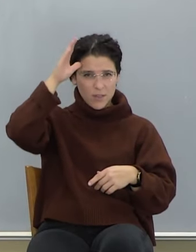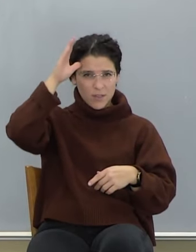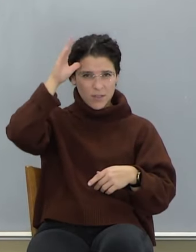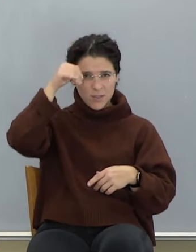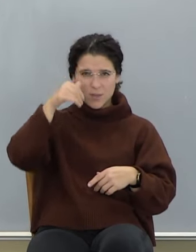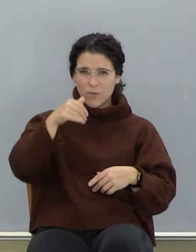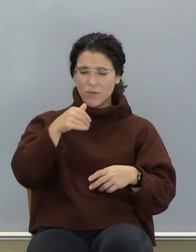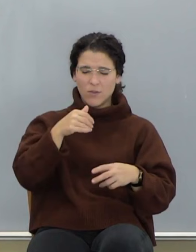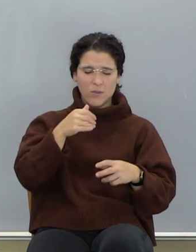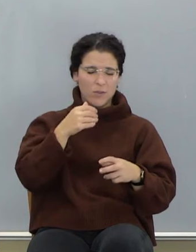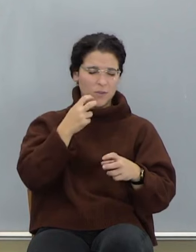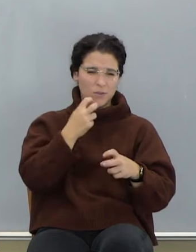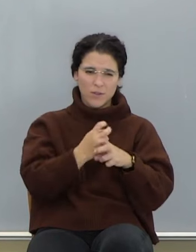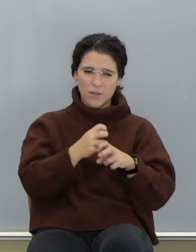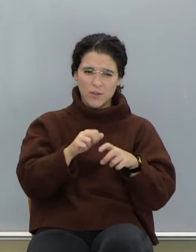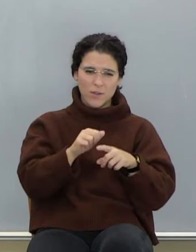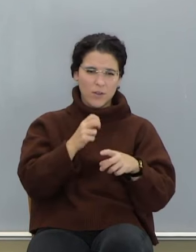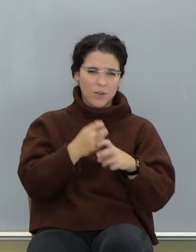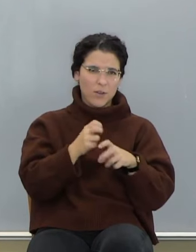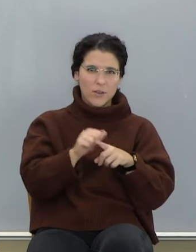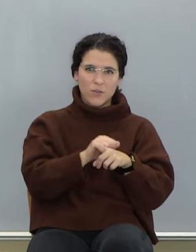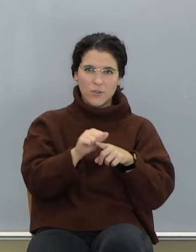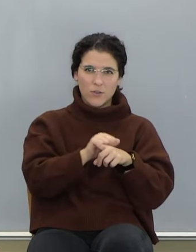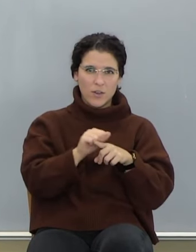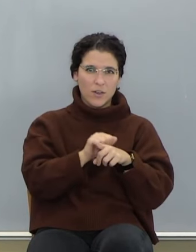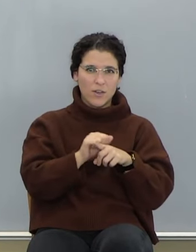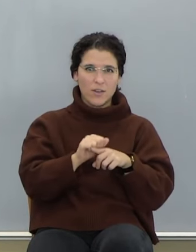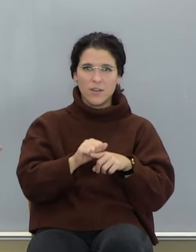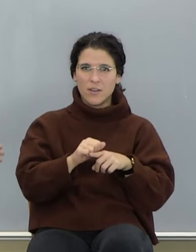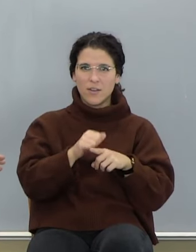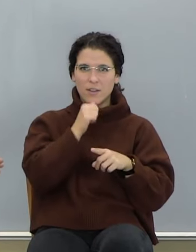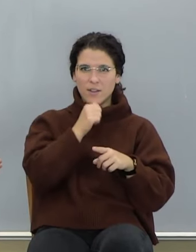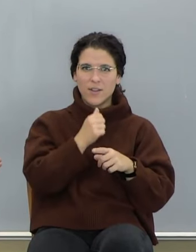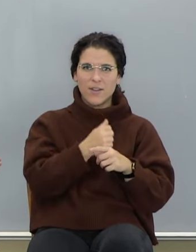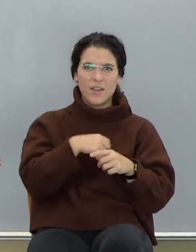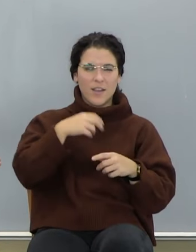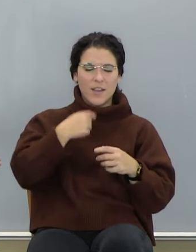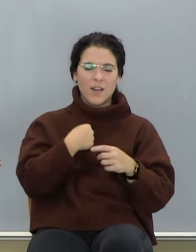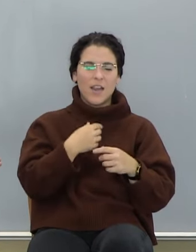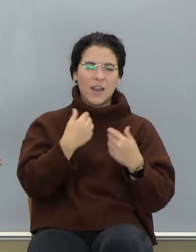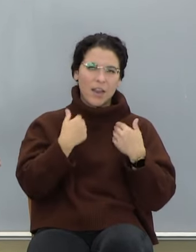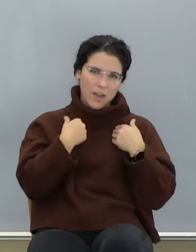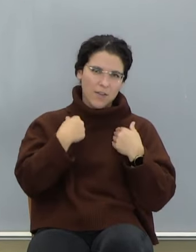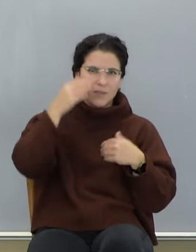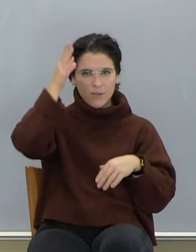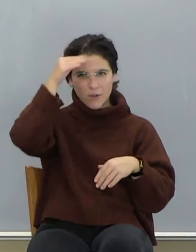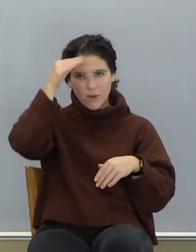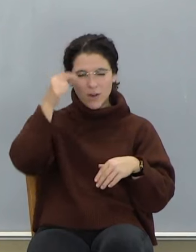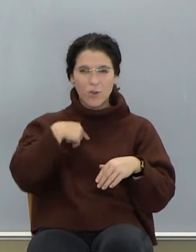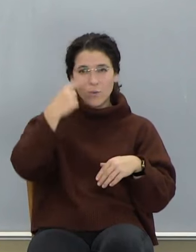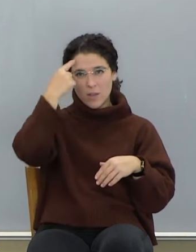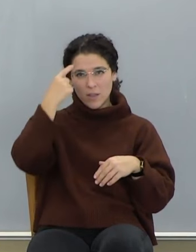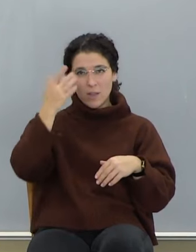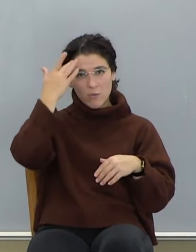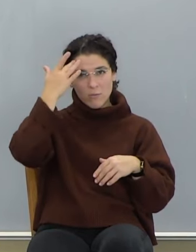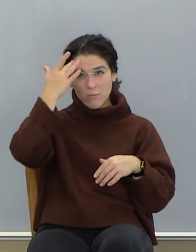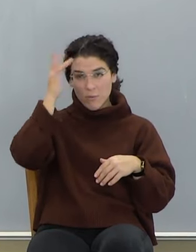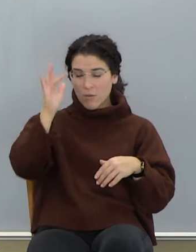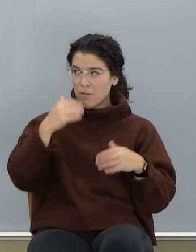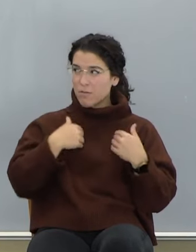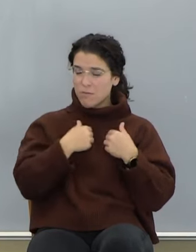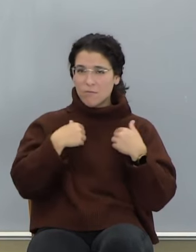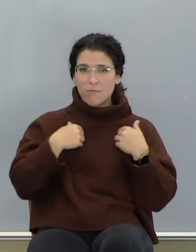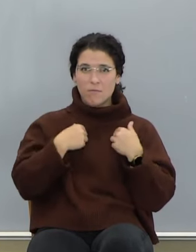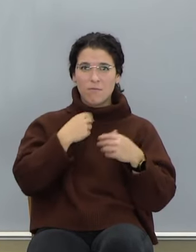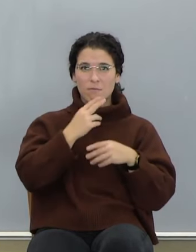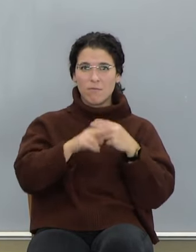rebellious, hard to train. You talk to a donkey owner, and they literally do own donkeys, right? And you would think they're the smartest animals in